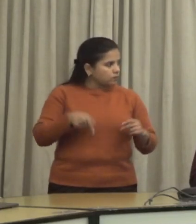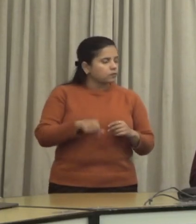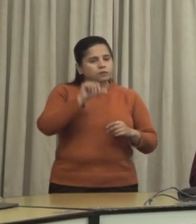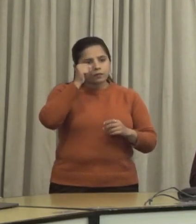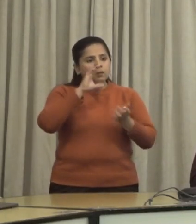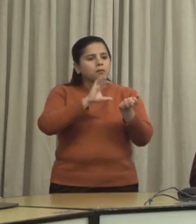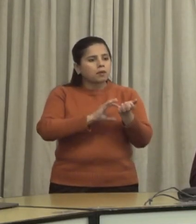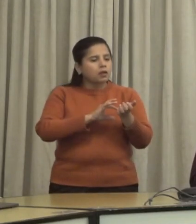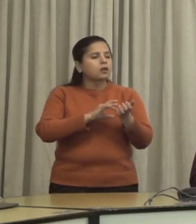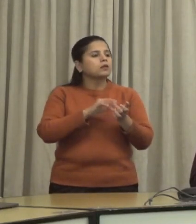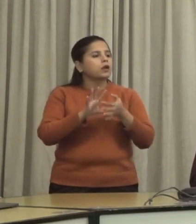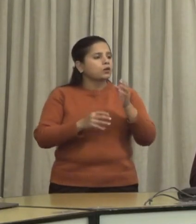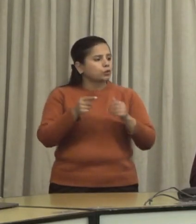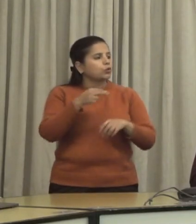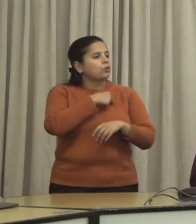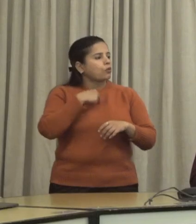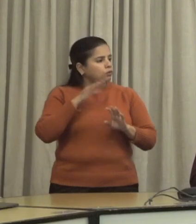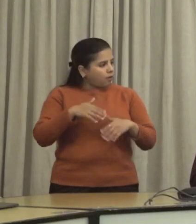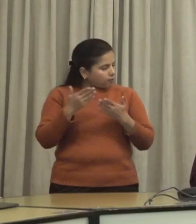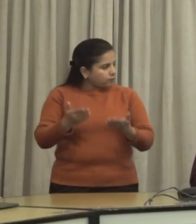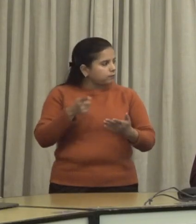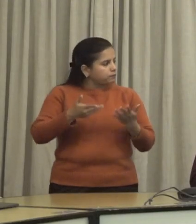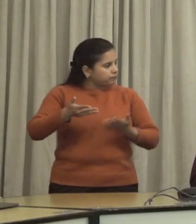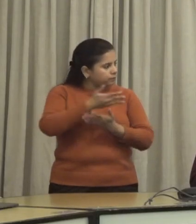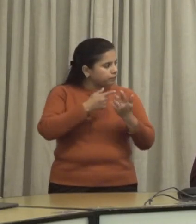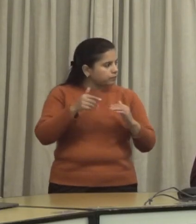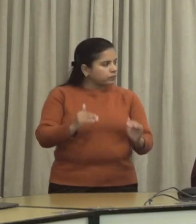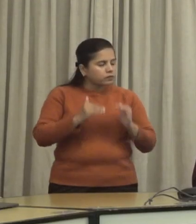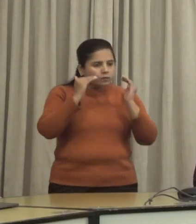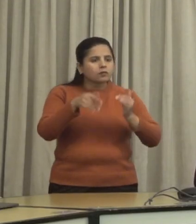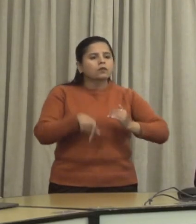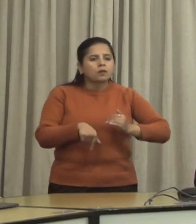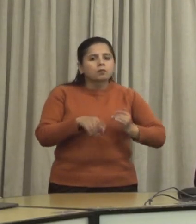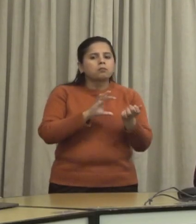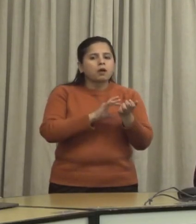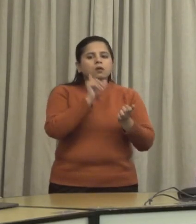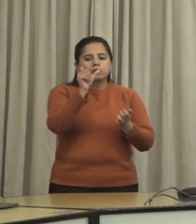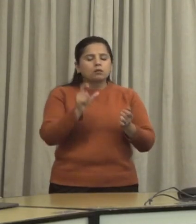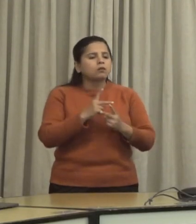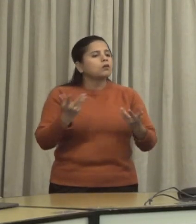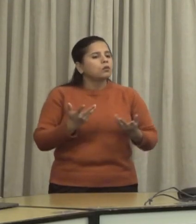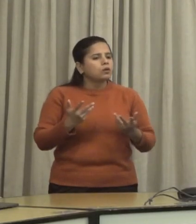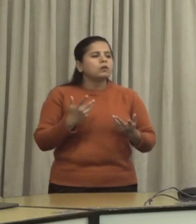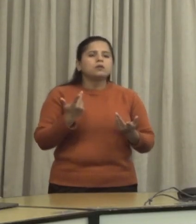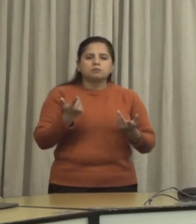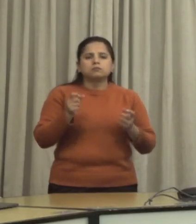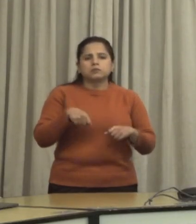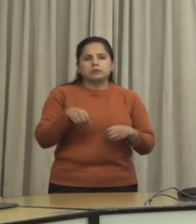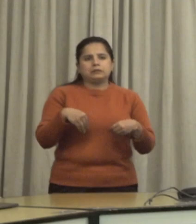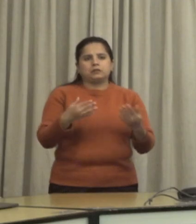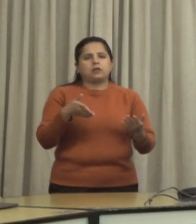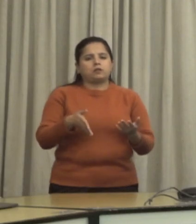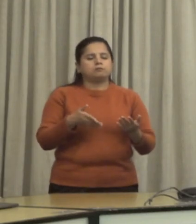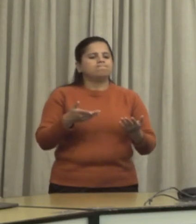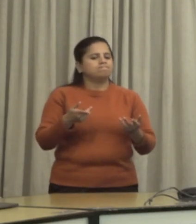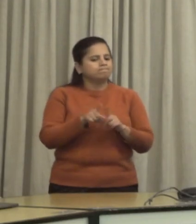Medical Association doctors, they were there, and we discussed about advanced medical directives. So this is definitely giving the